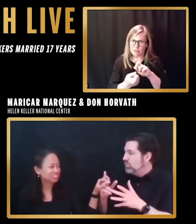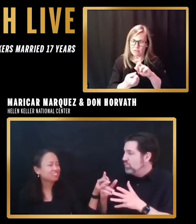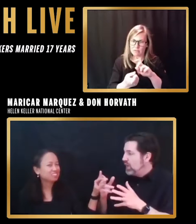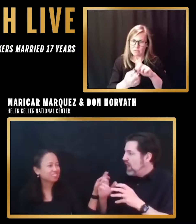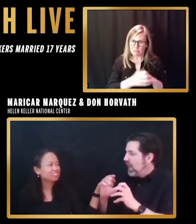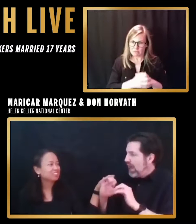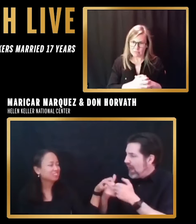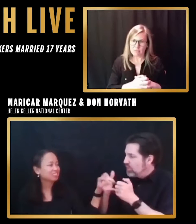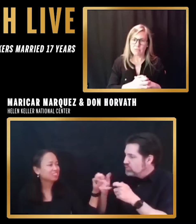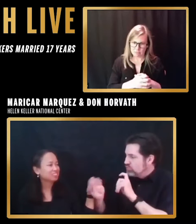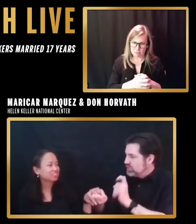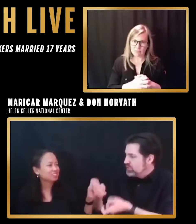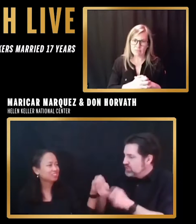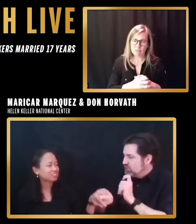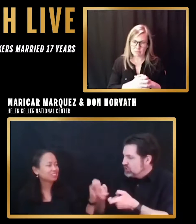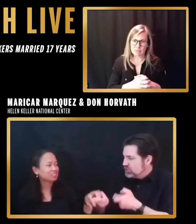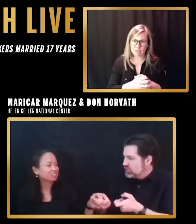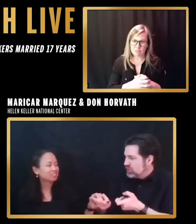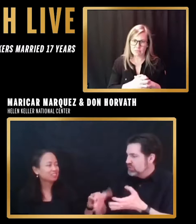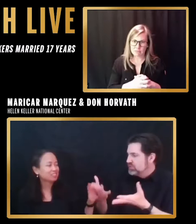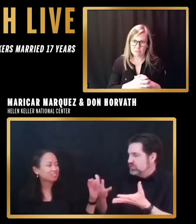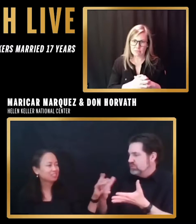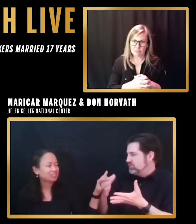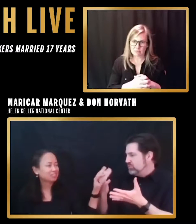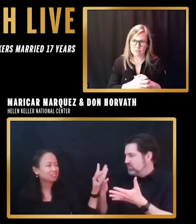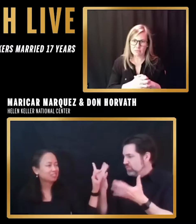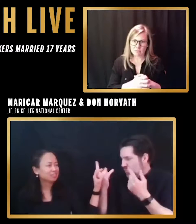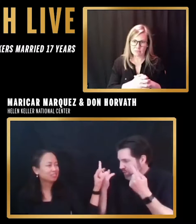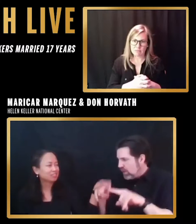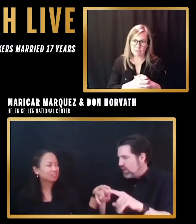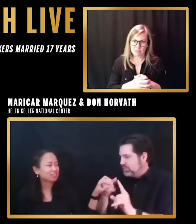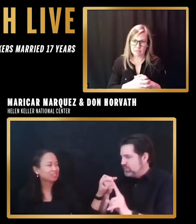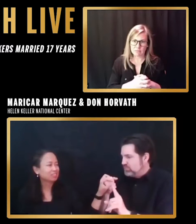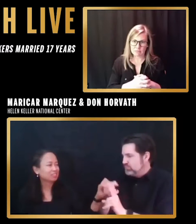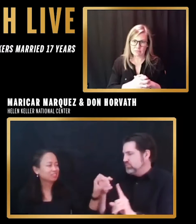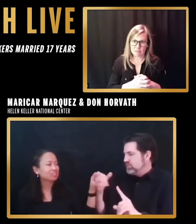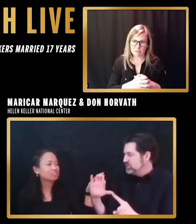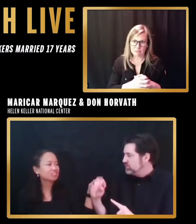make because of what's happening with COVID?